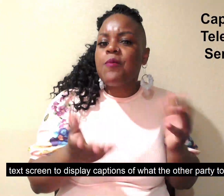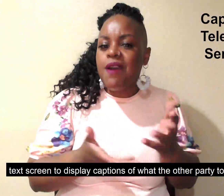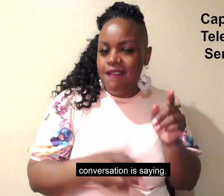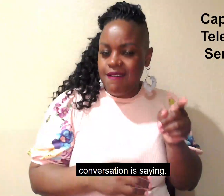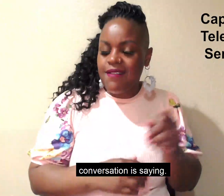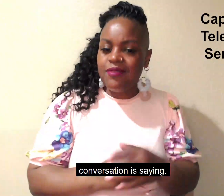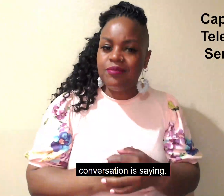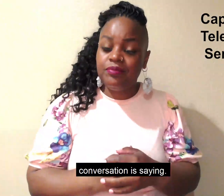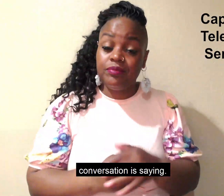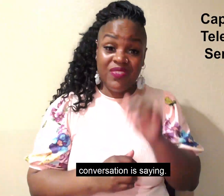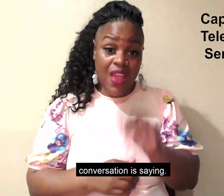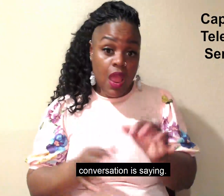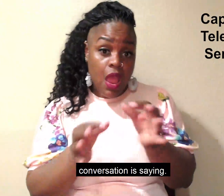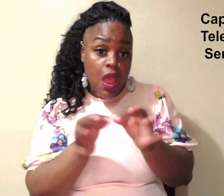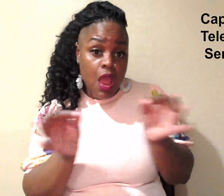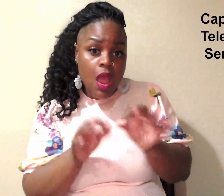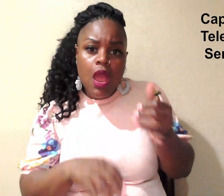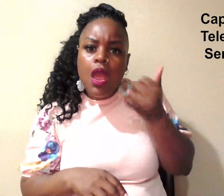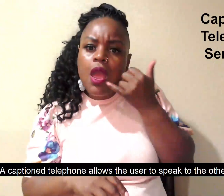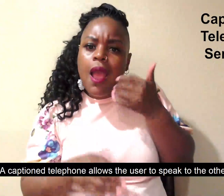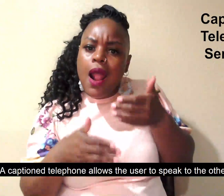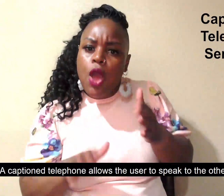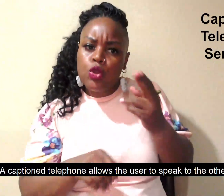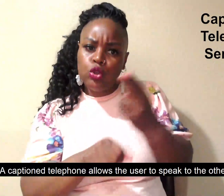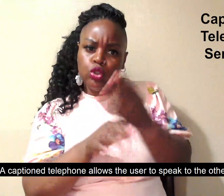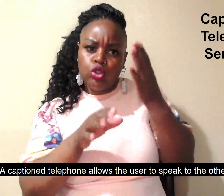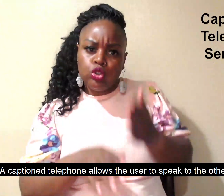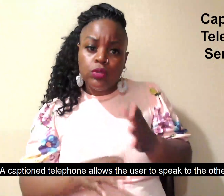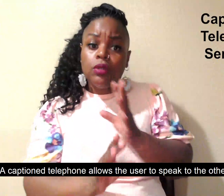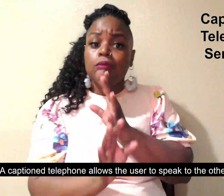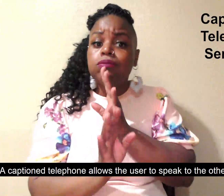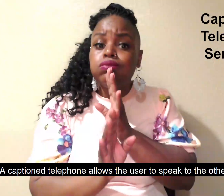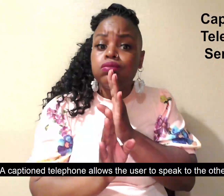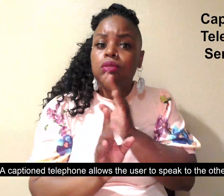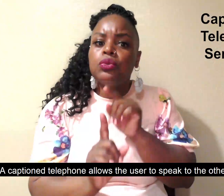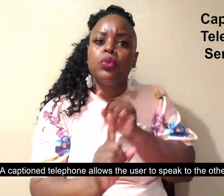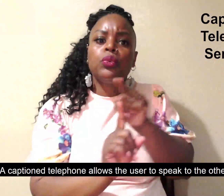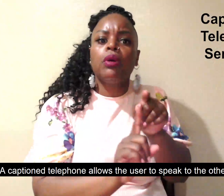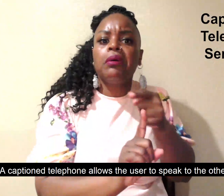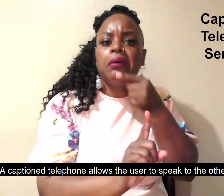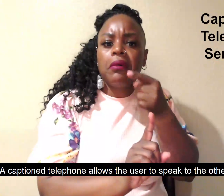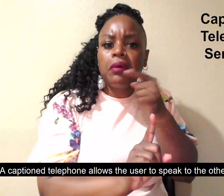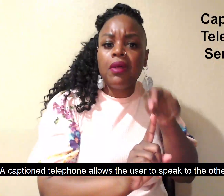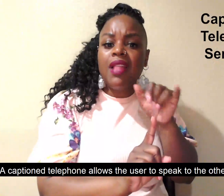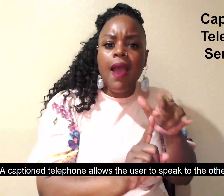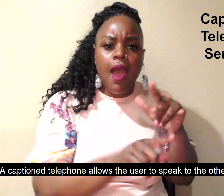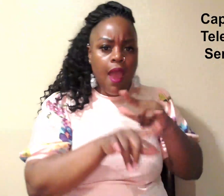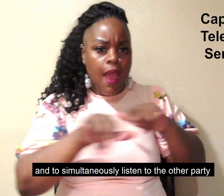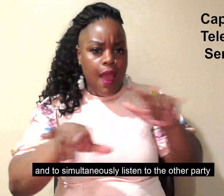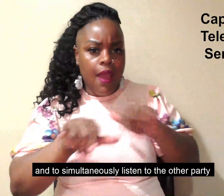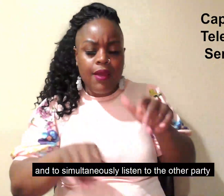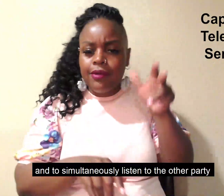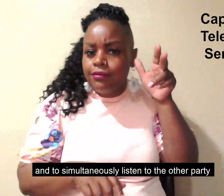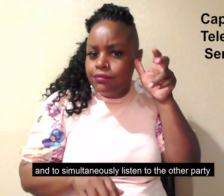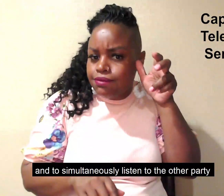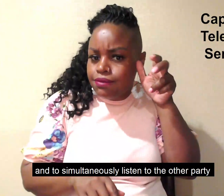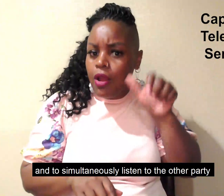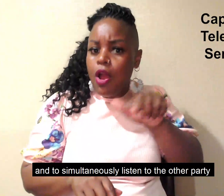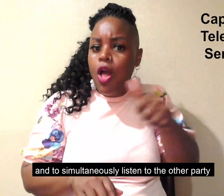to the conversation is saying. A captioned telephone allows the user to speak to the other party and to simultaneously listen